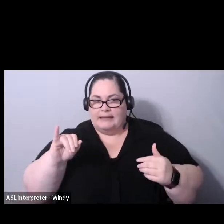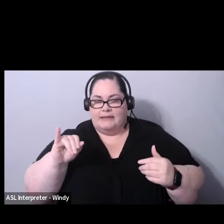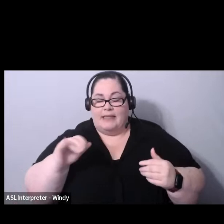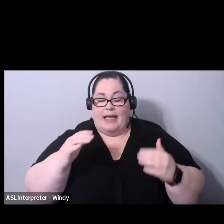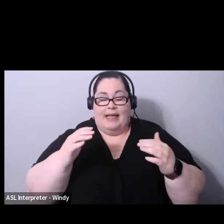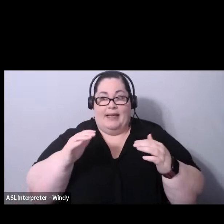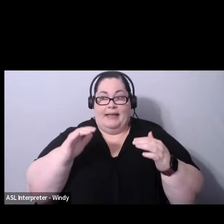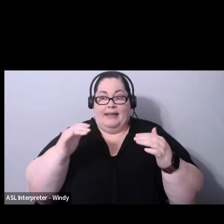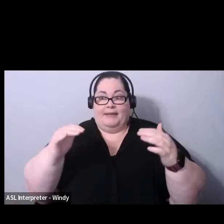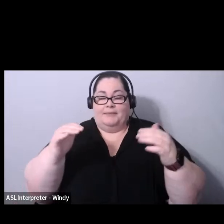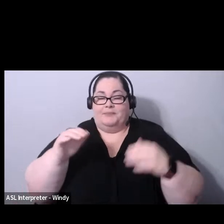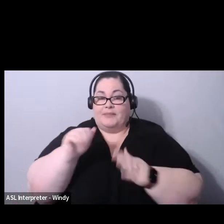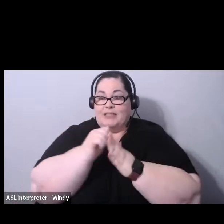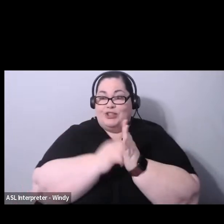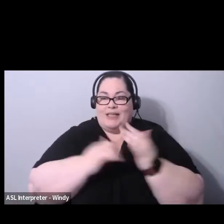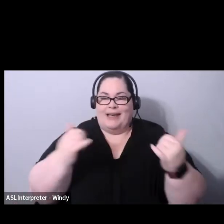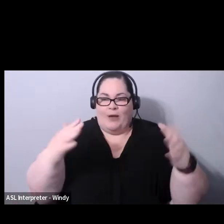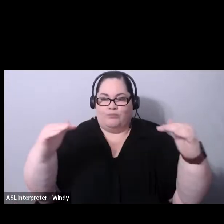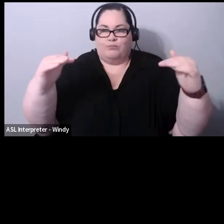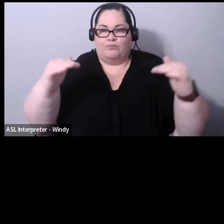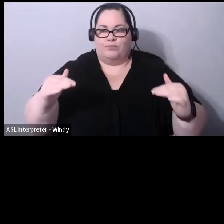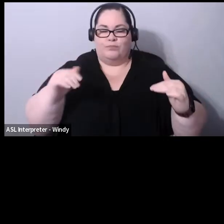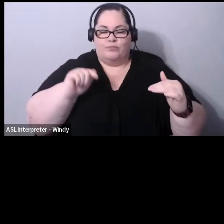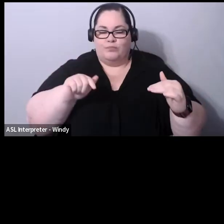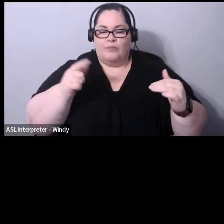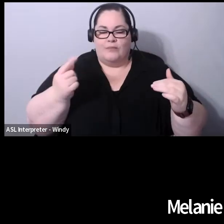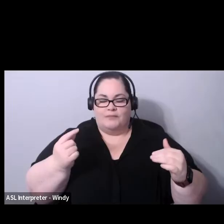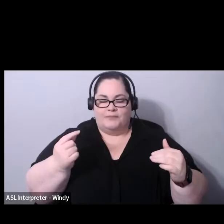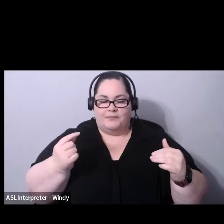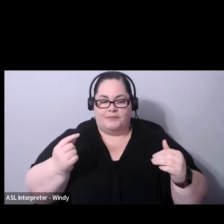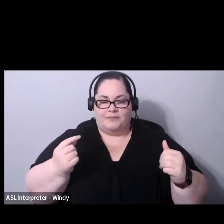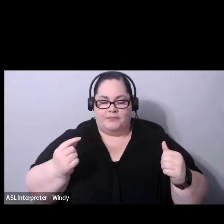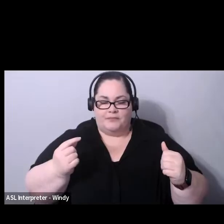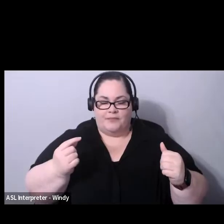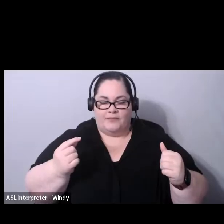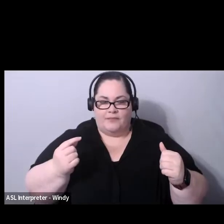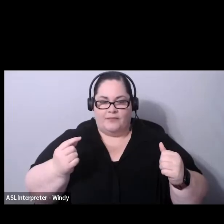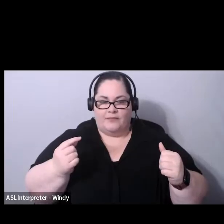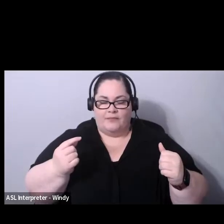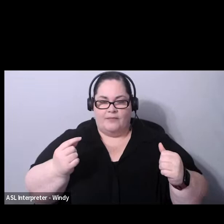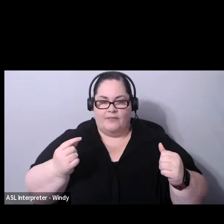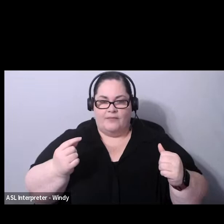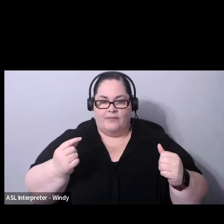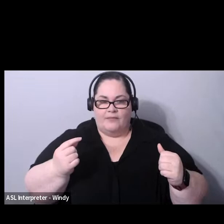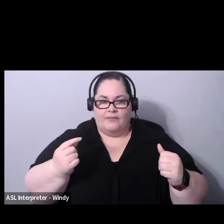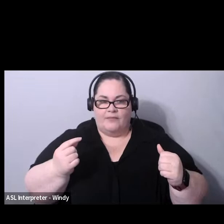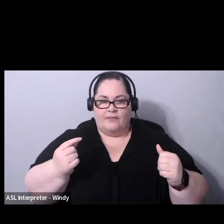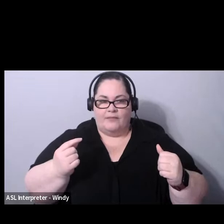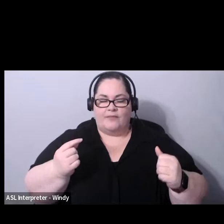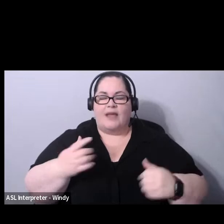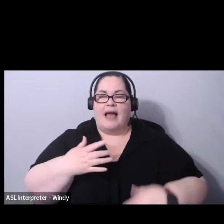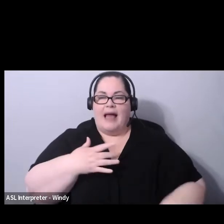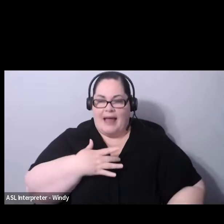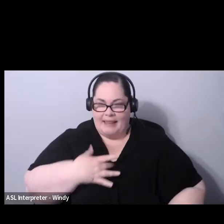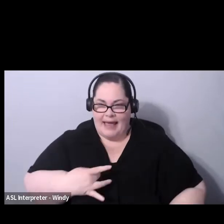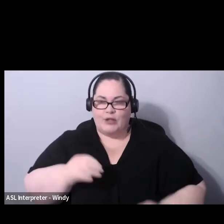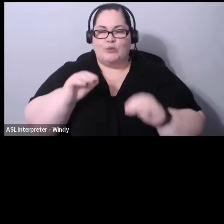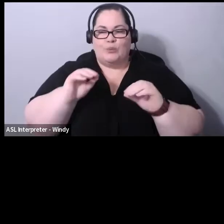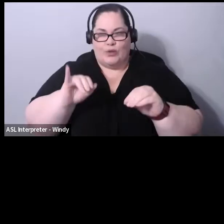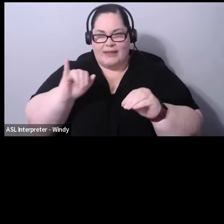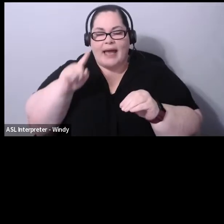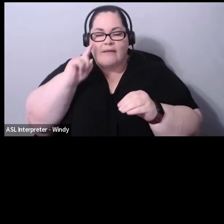that I have on our agenda, which we just like to kind of have here as a checkpoint, is over-the-counter hearing